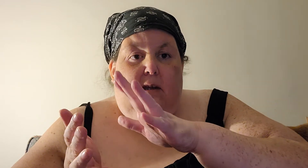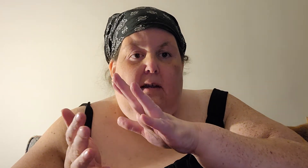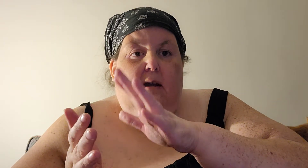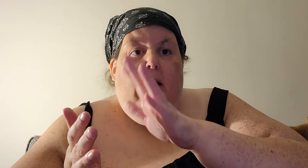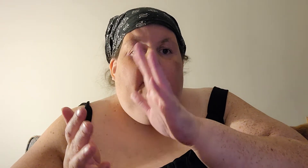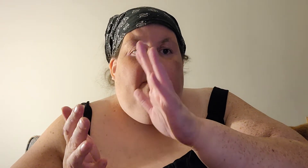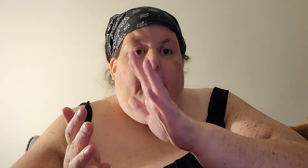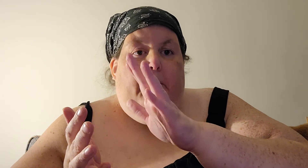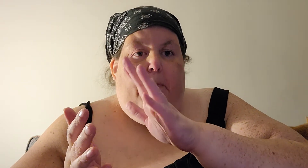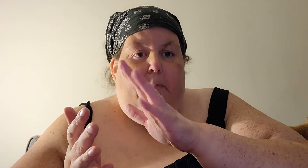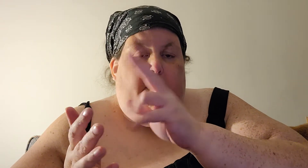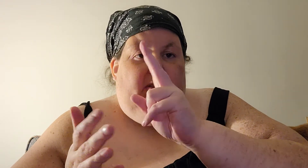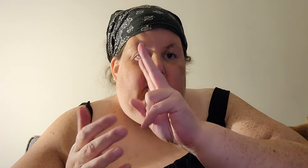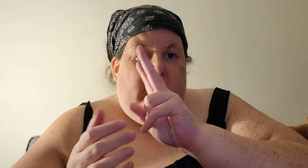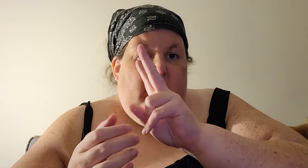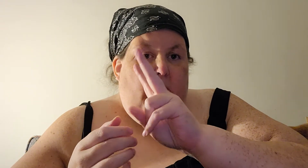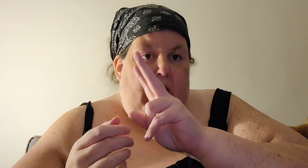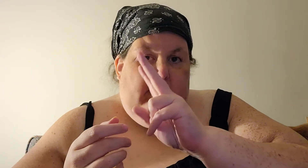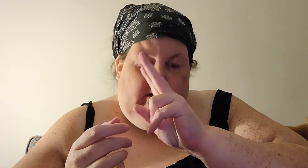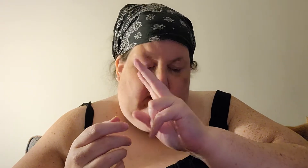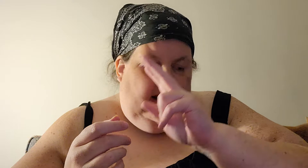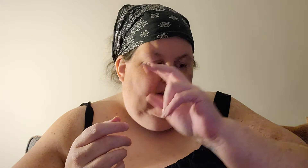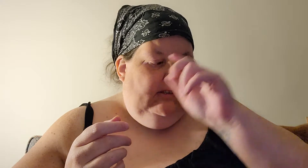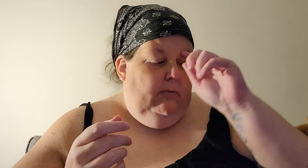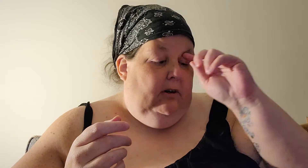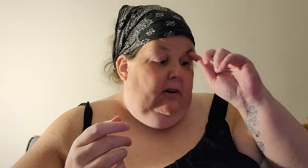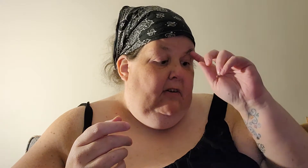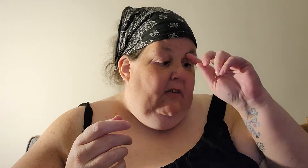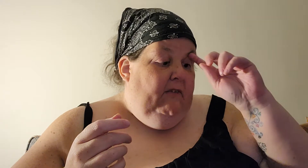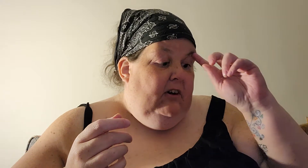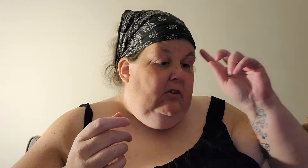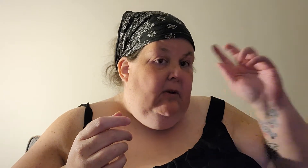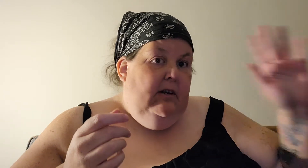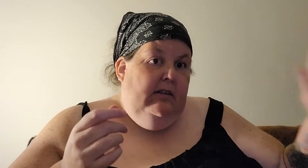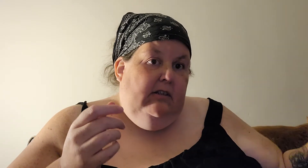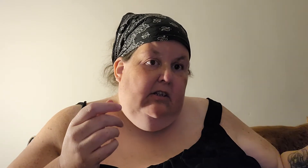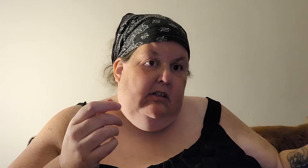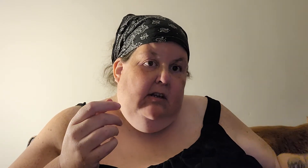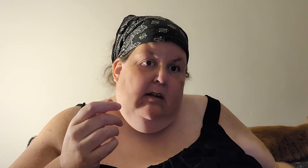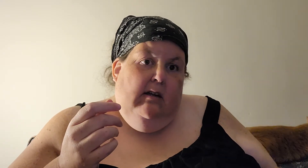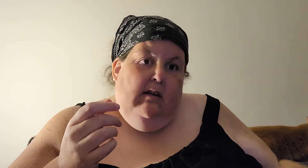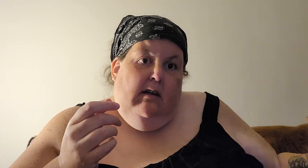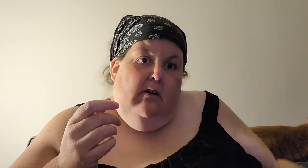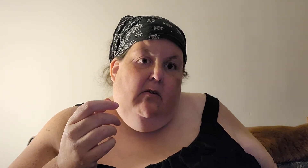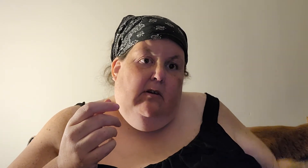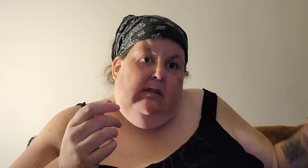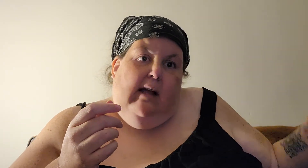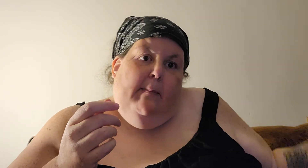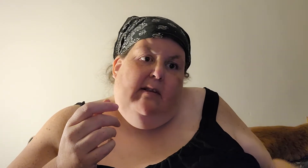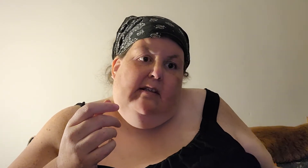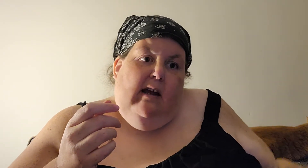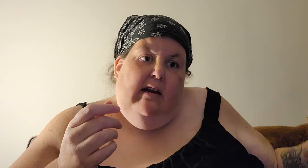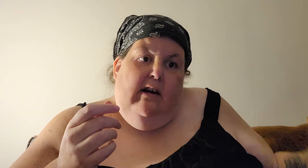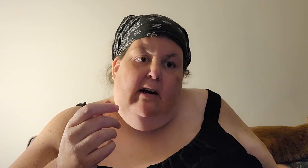me, but there's 2 ways to sign this word. The first one is just, slapping the side of your hip,